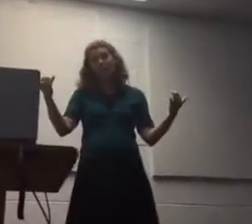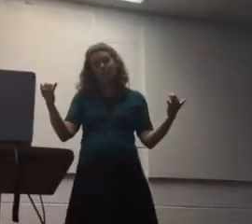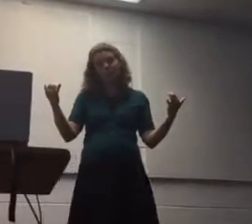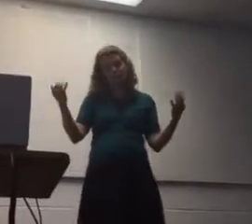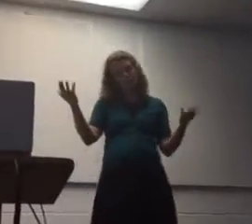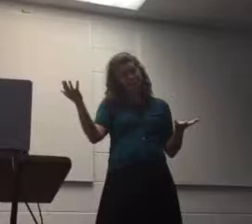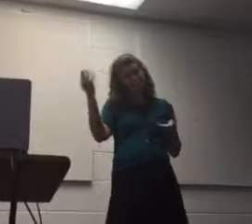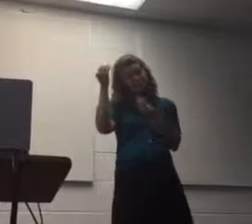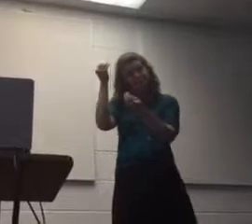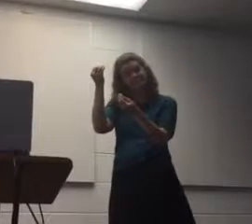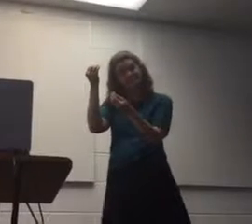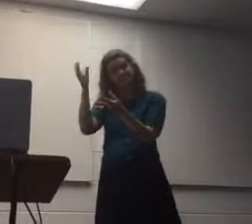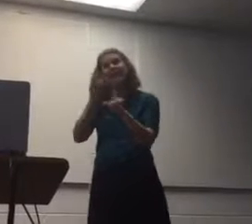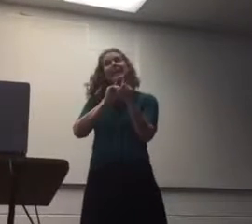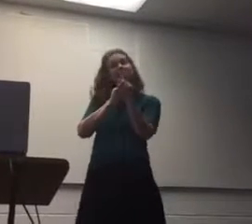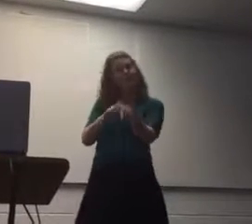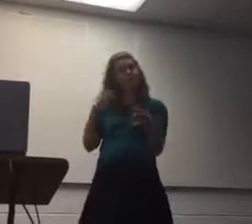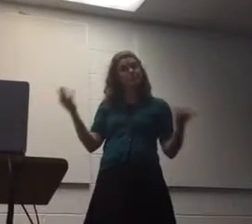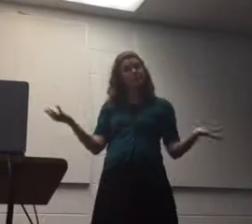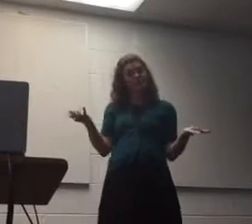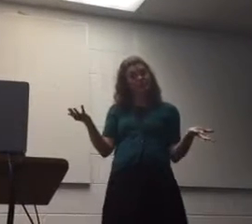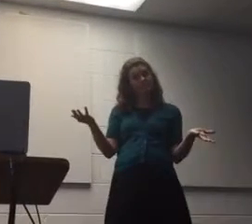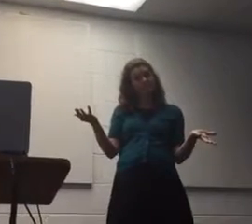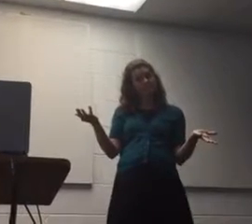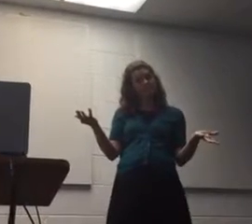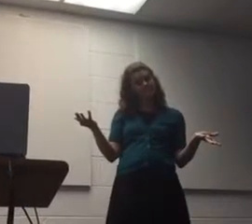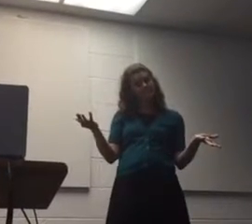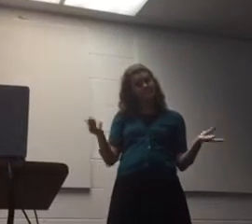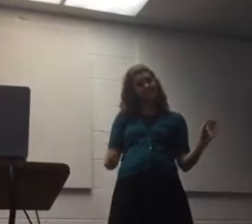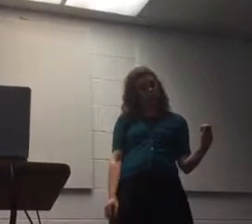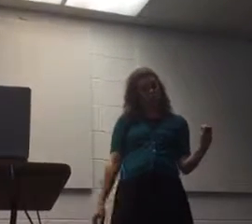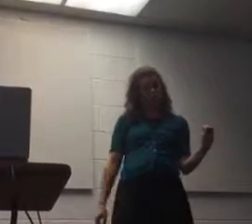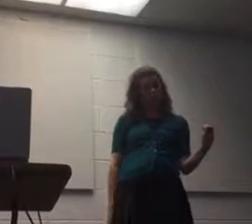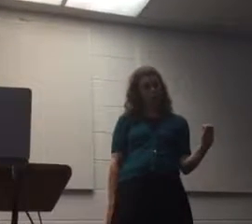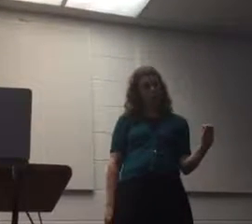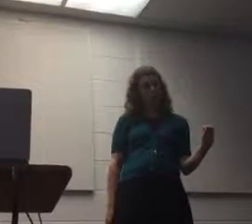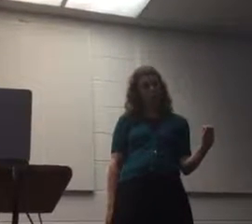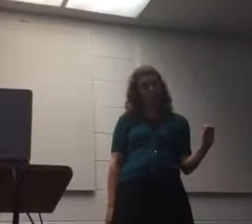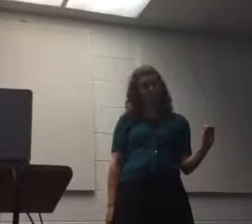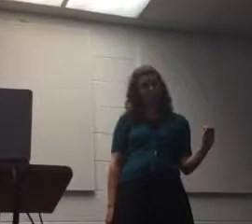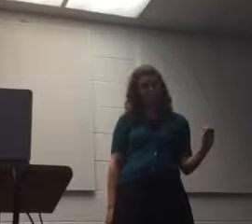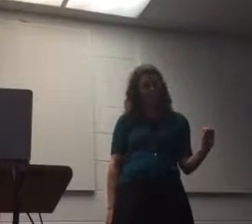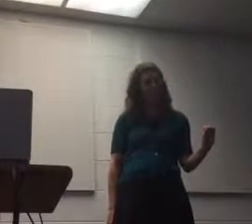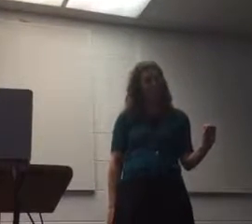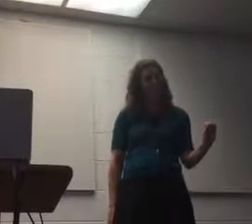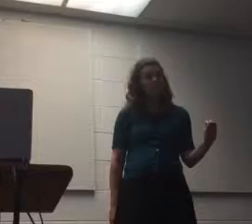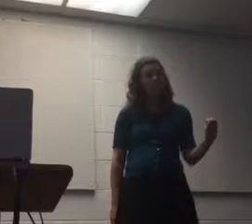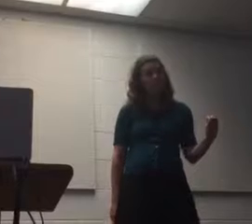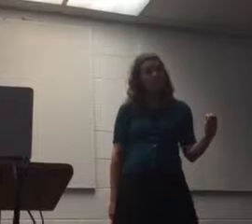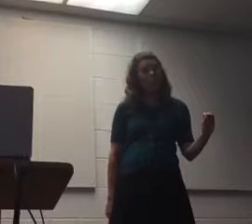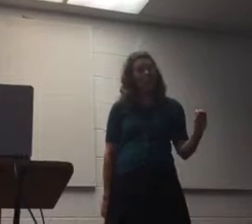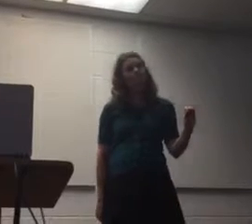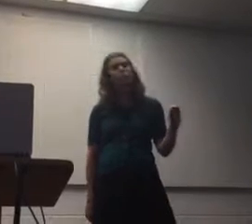good. All right, so the answer is 0, D, none.